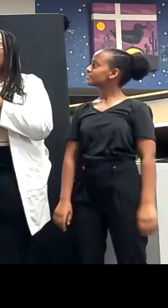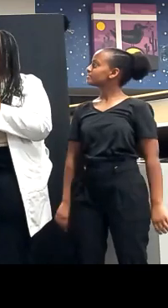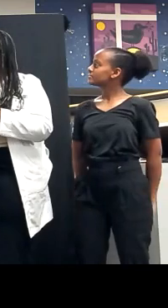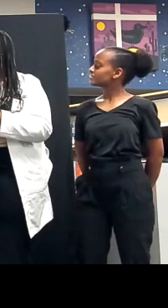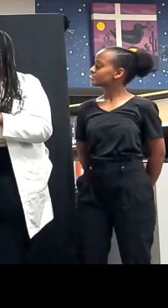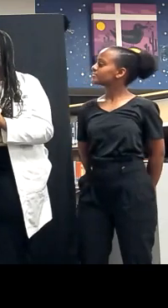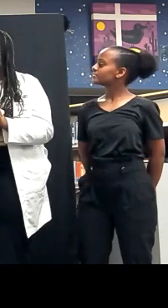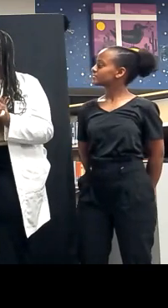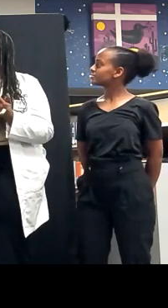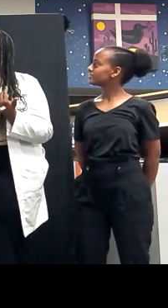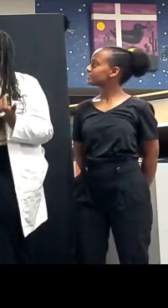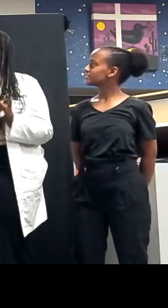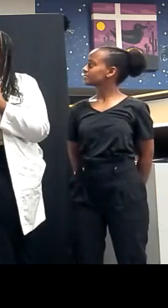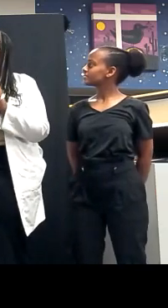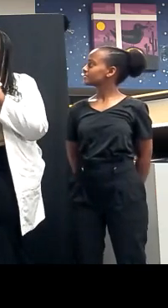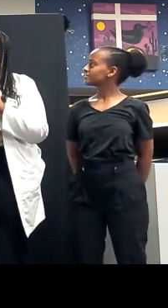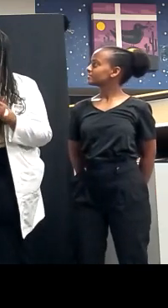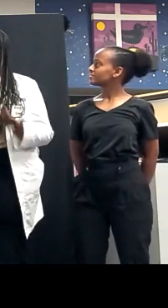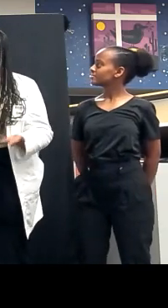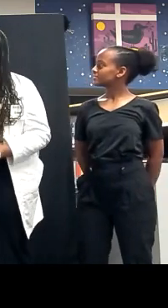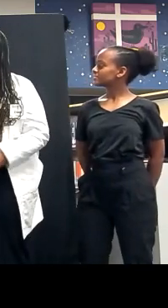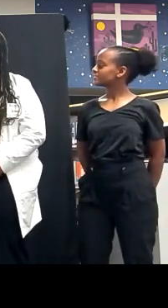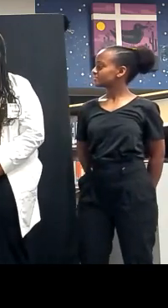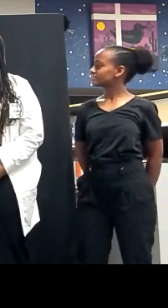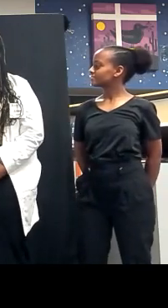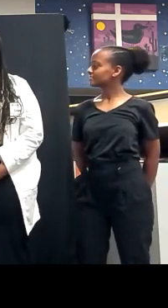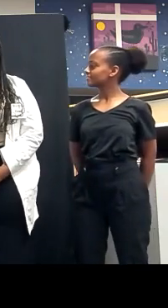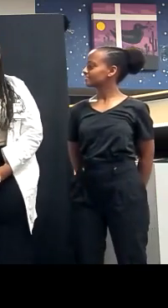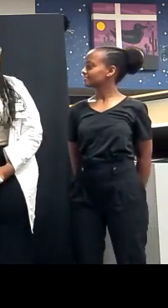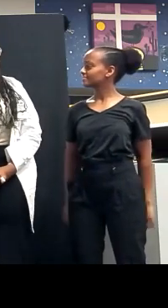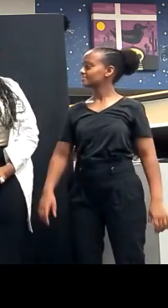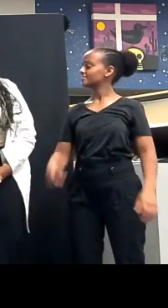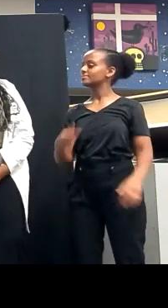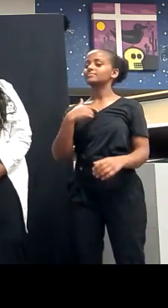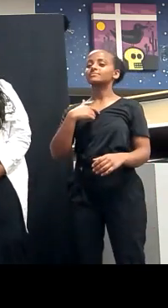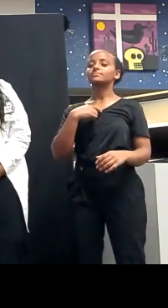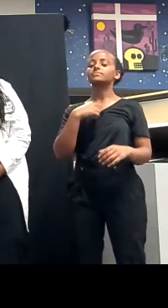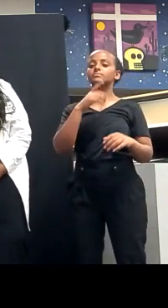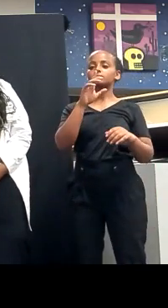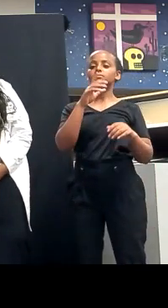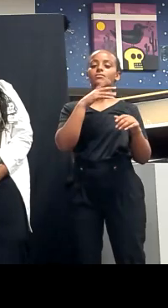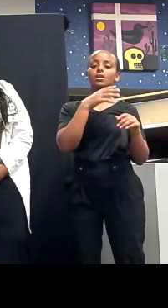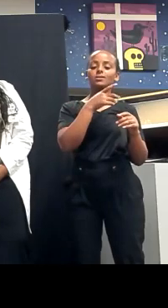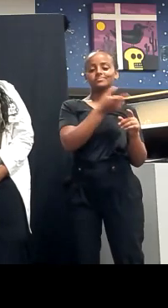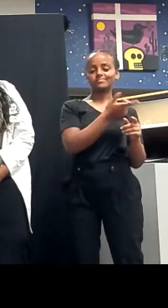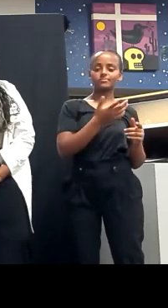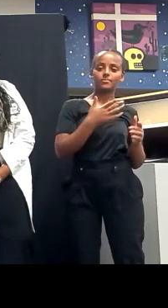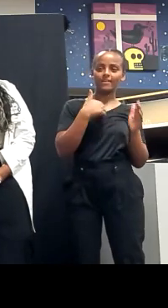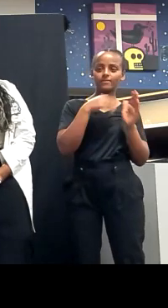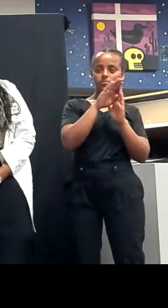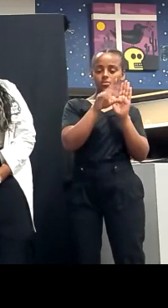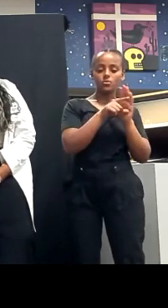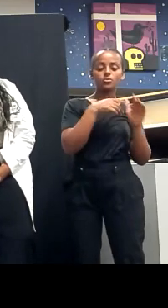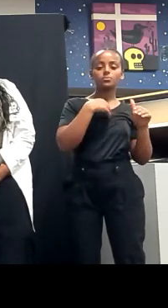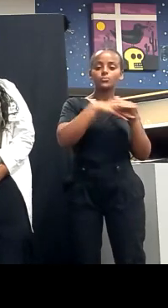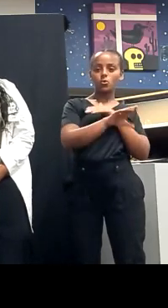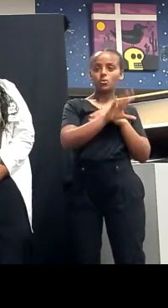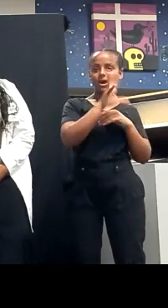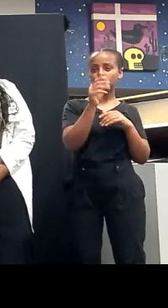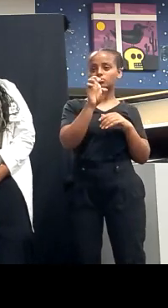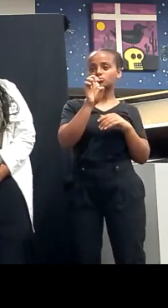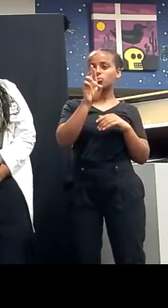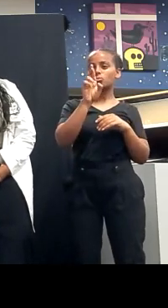here, some signs were regionally based. So I learned a lot more ASL, and because COVID, it was